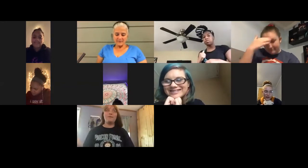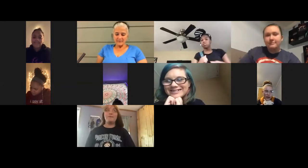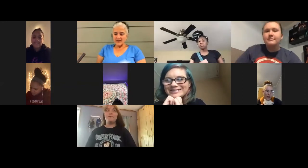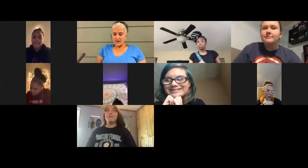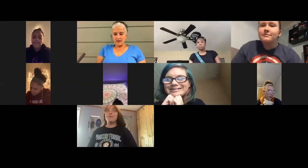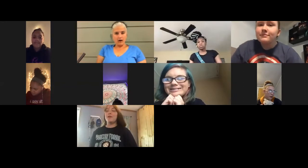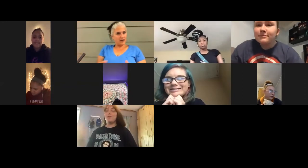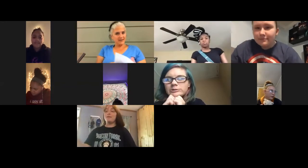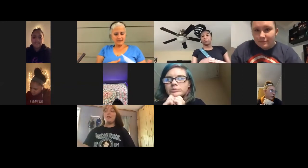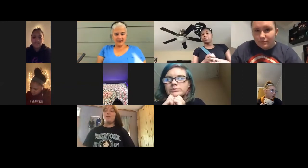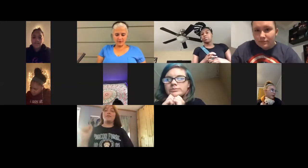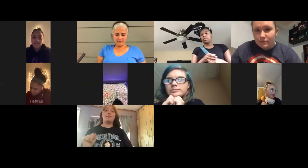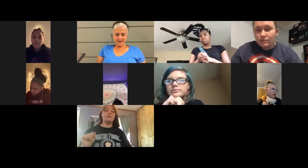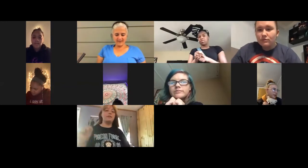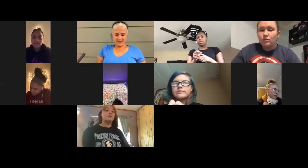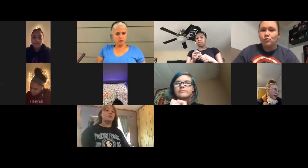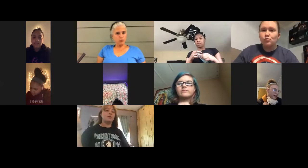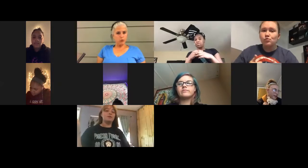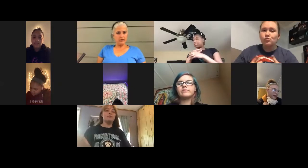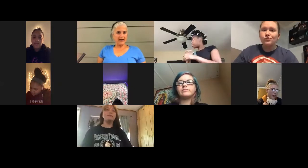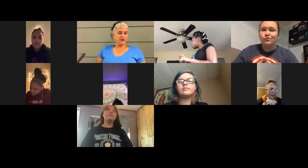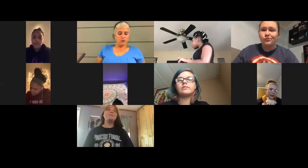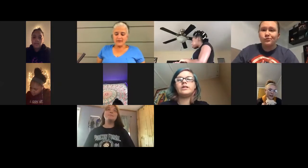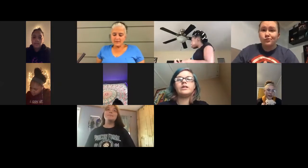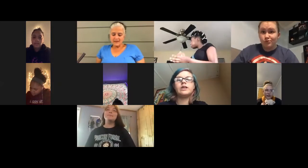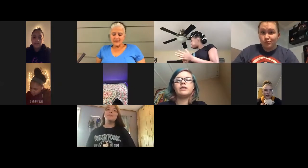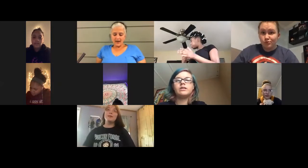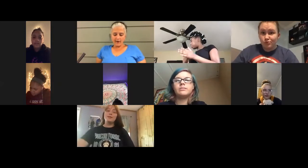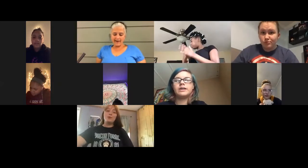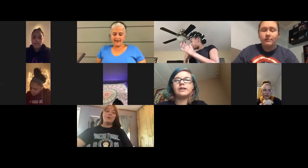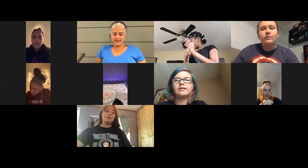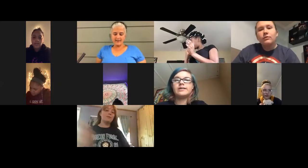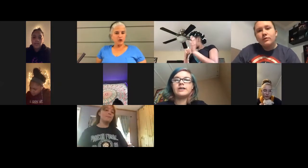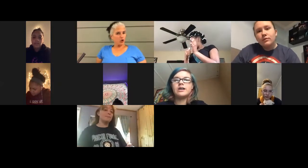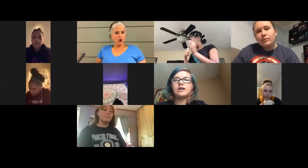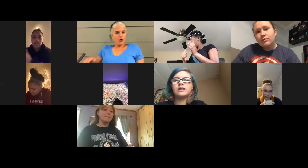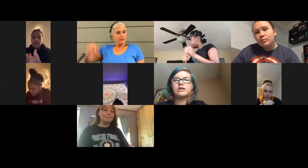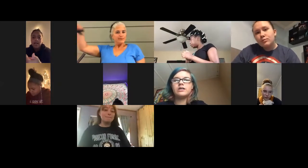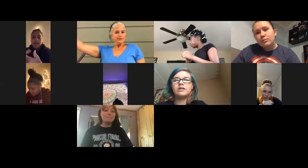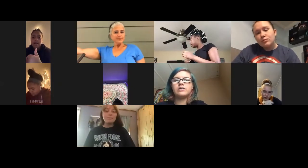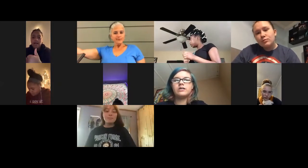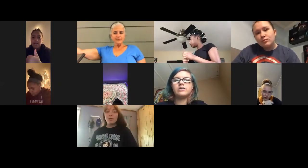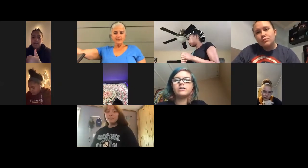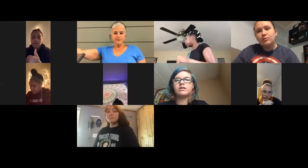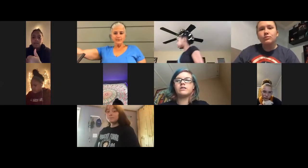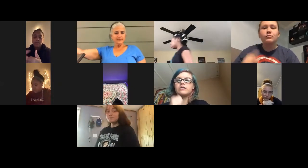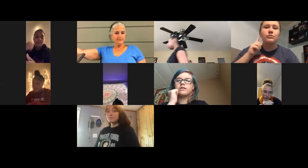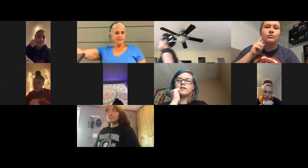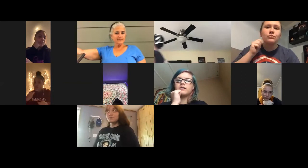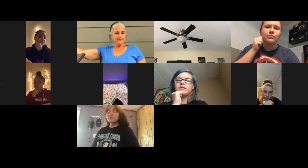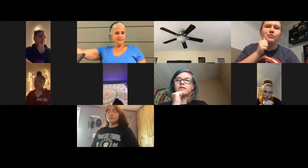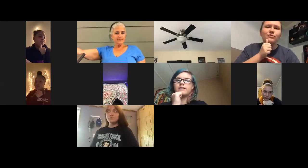Okay. Awesome. You guys are fantastic. You guys, you women. All right. Girl.